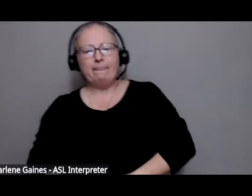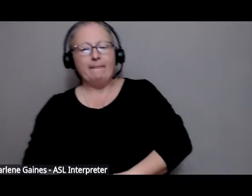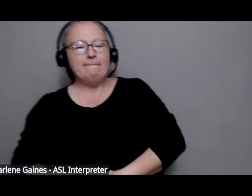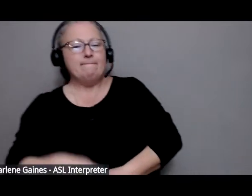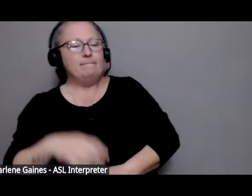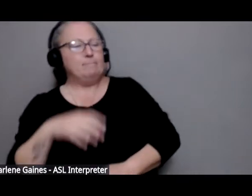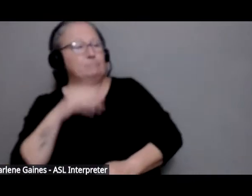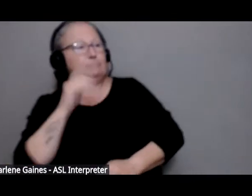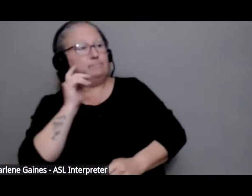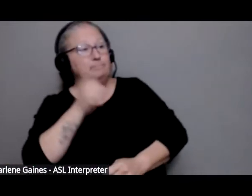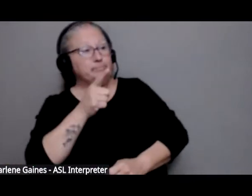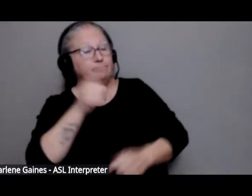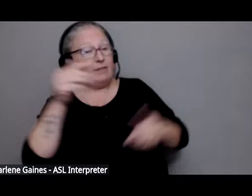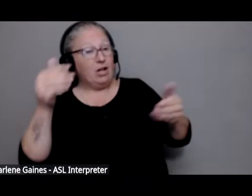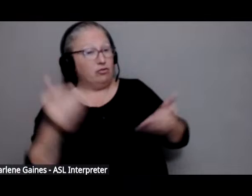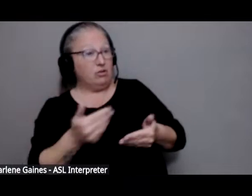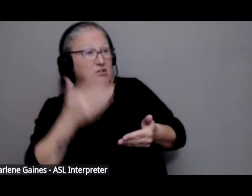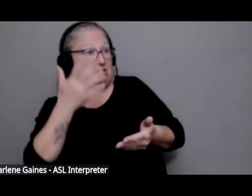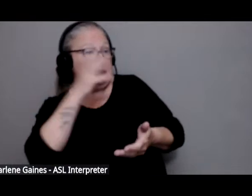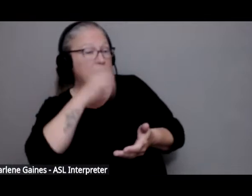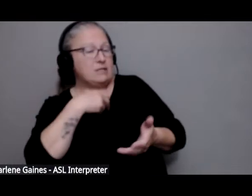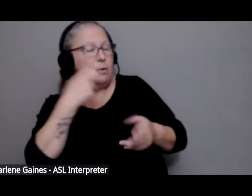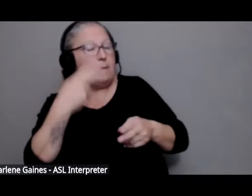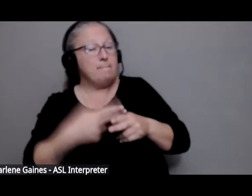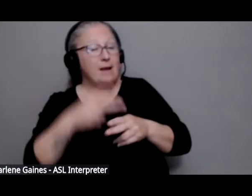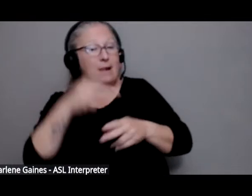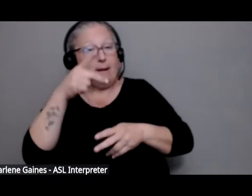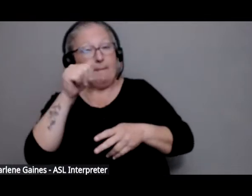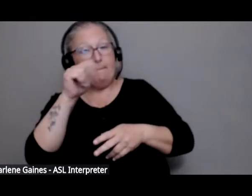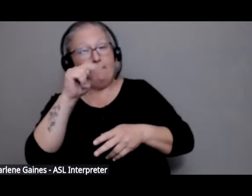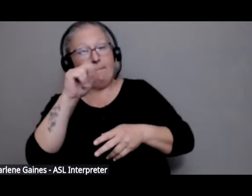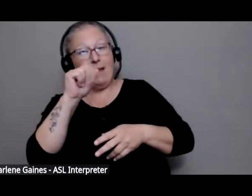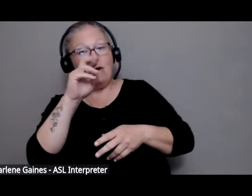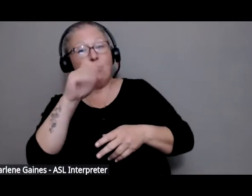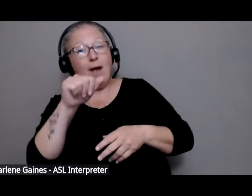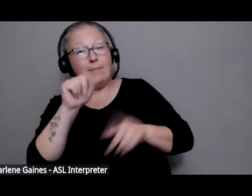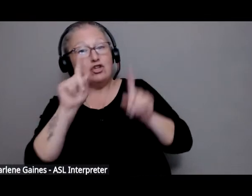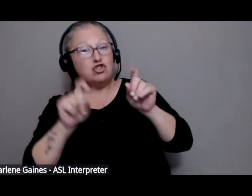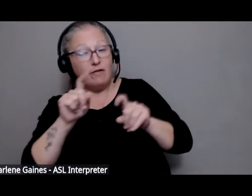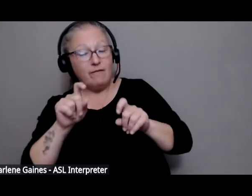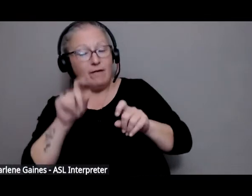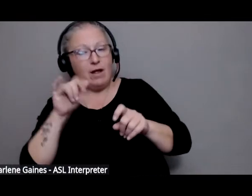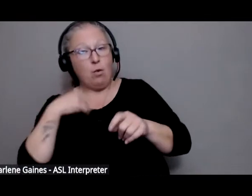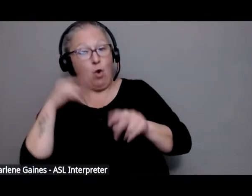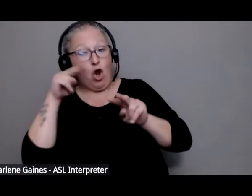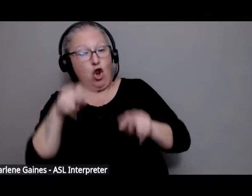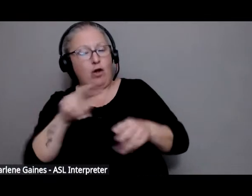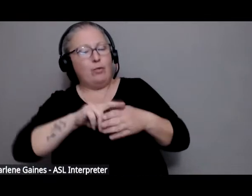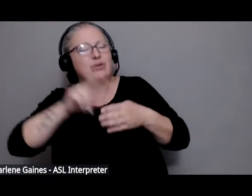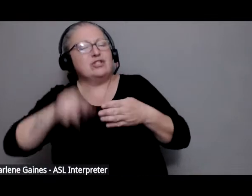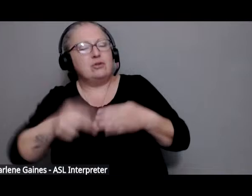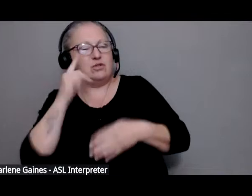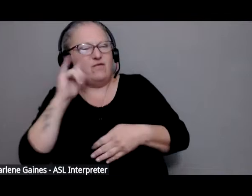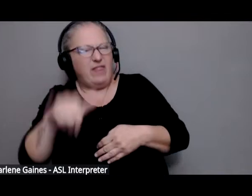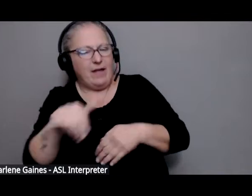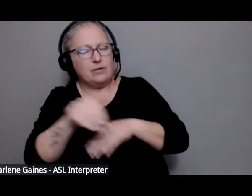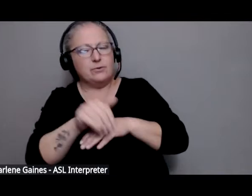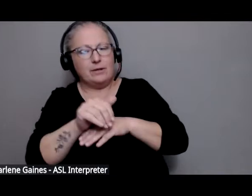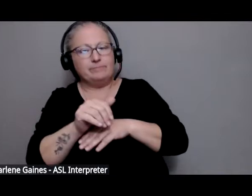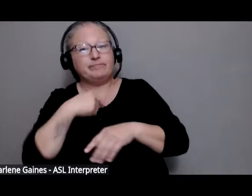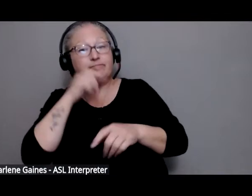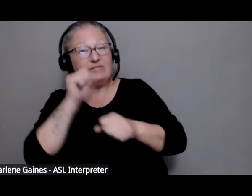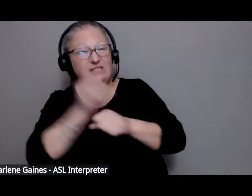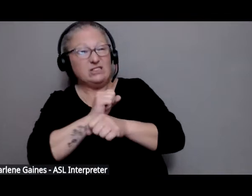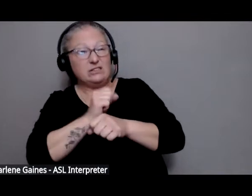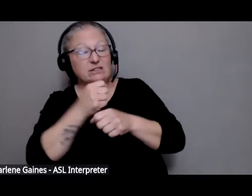As a introduction, I guess I just want to mention that the Panorama Survey is the results that we're going to look at tonight. We've been actually giving